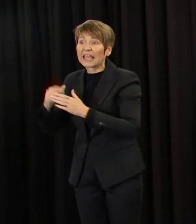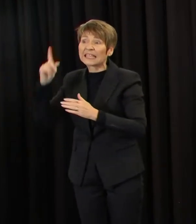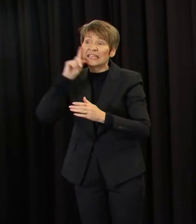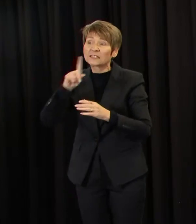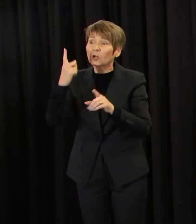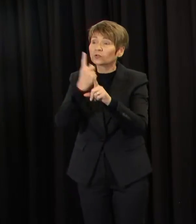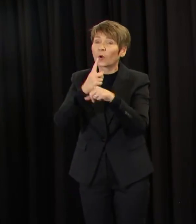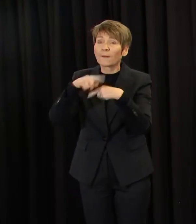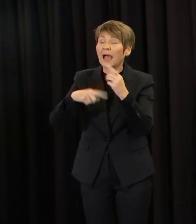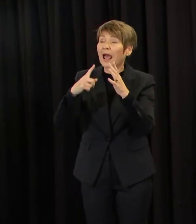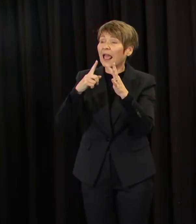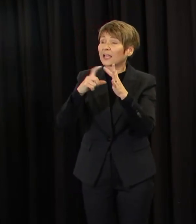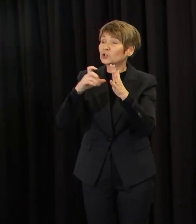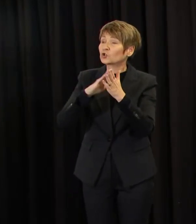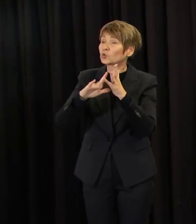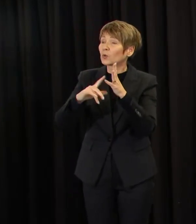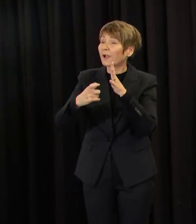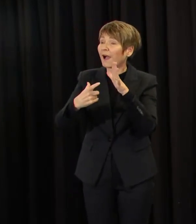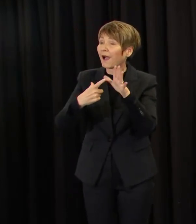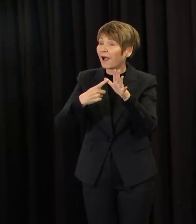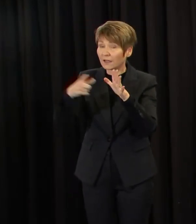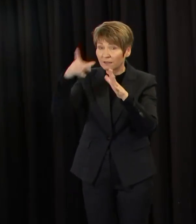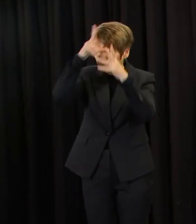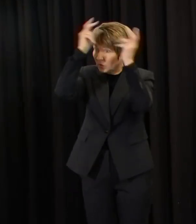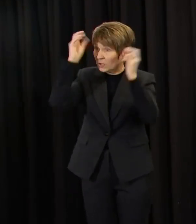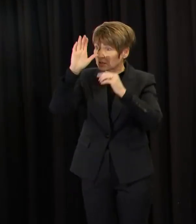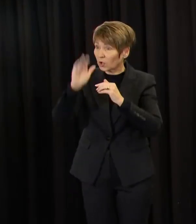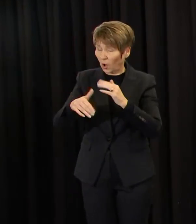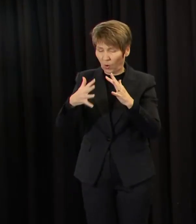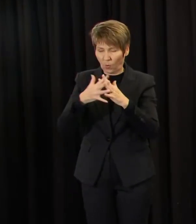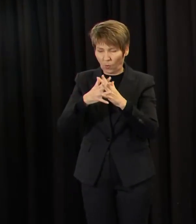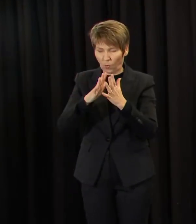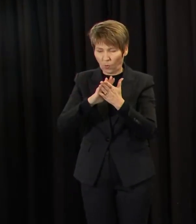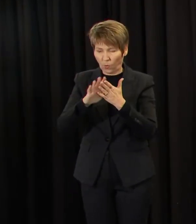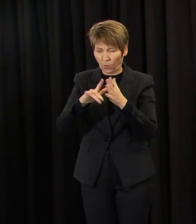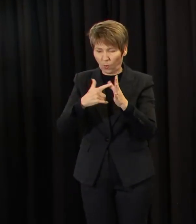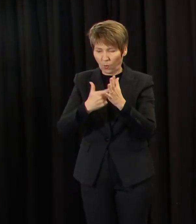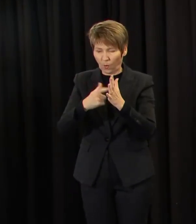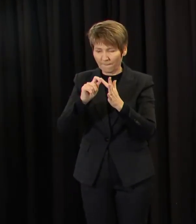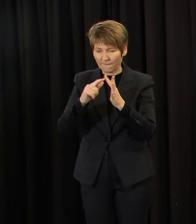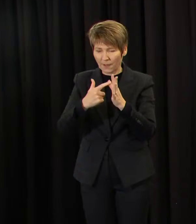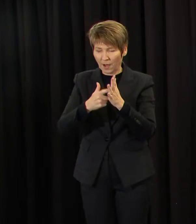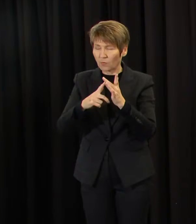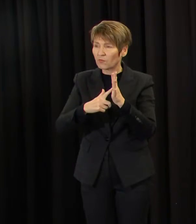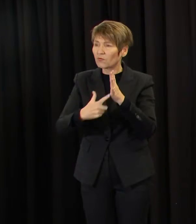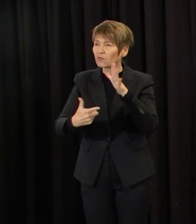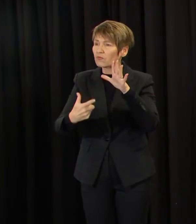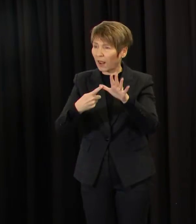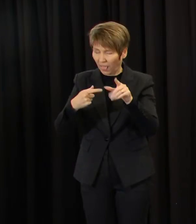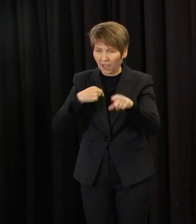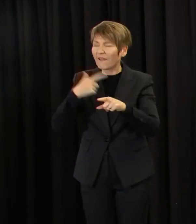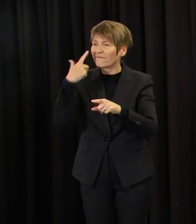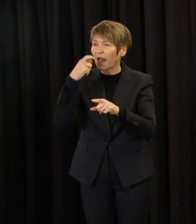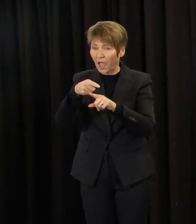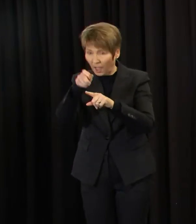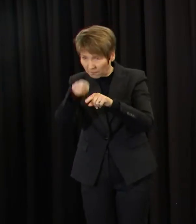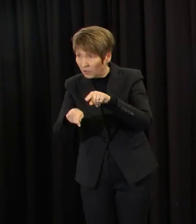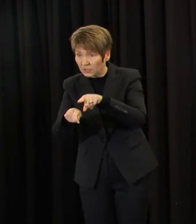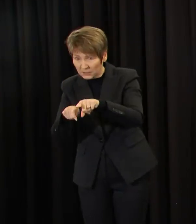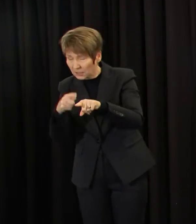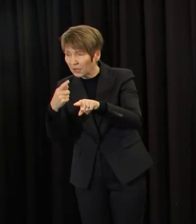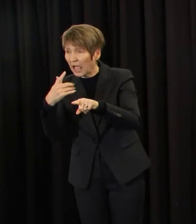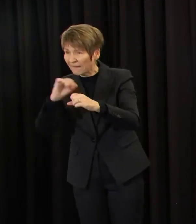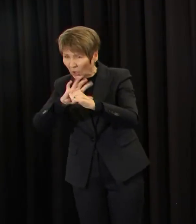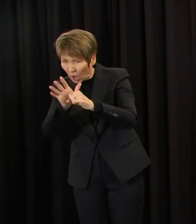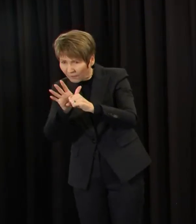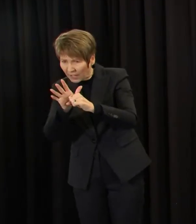Warfarilla. I'm pleased to confirm that we've completed over 200 tests of residents and staff, and all of those have returned in negative test results. We'll